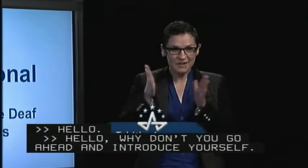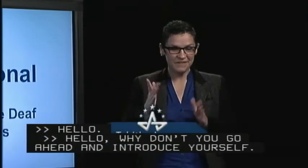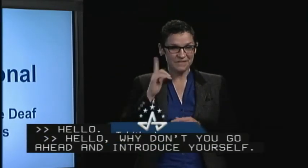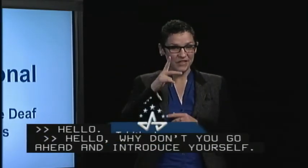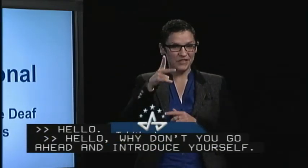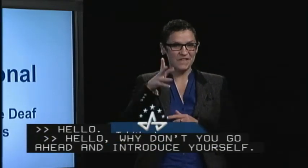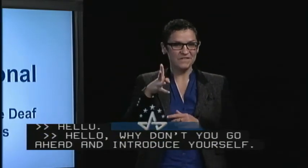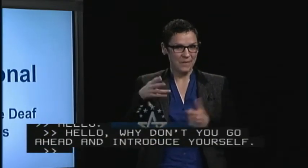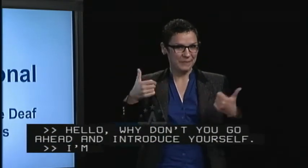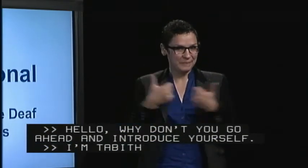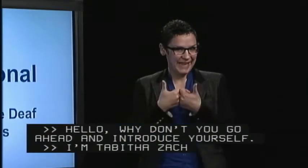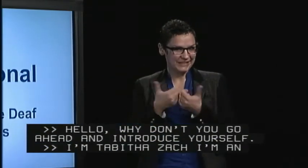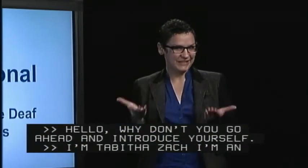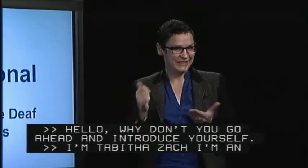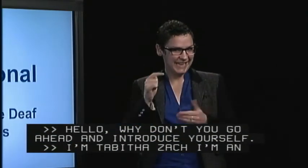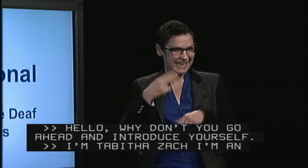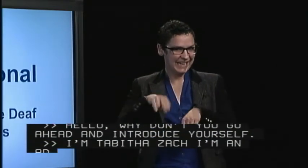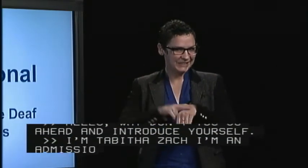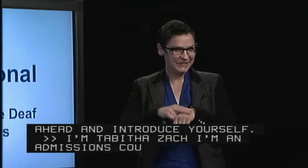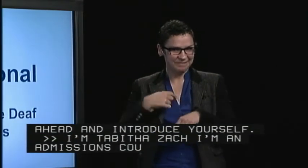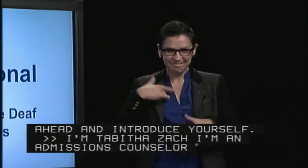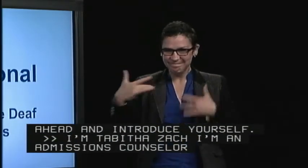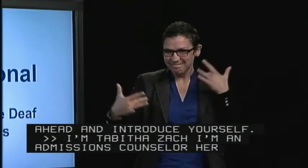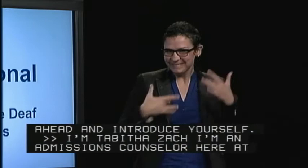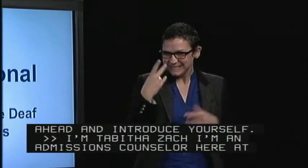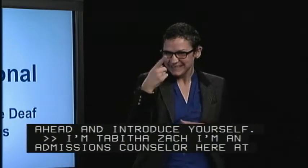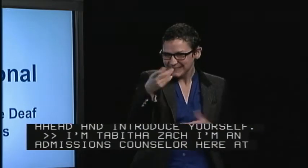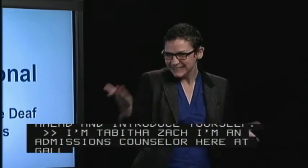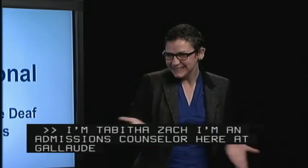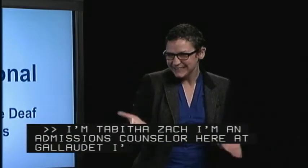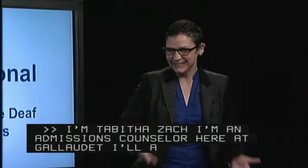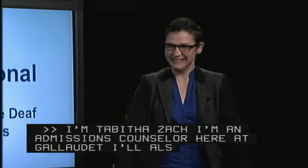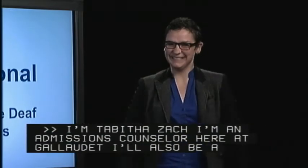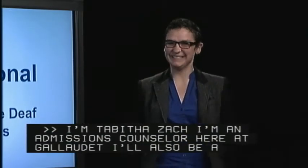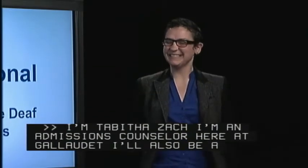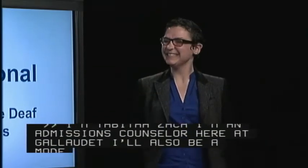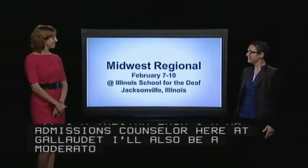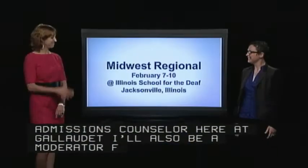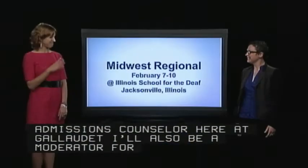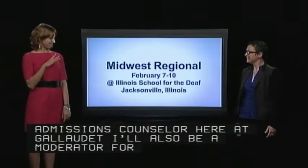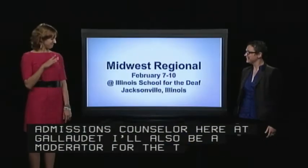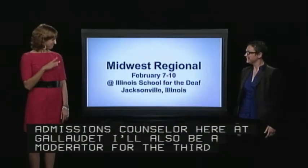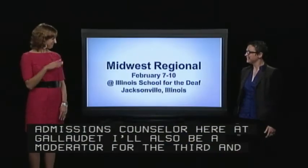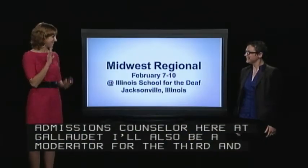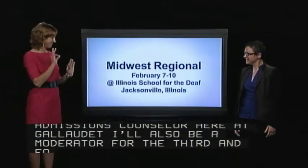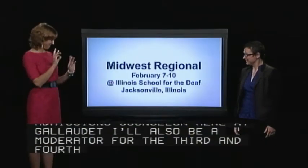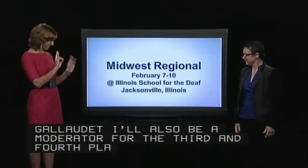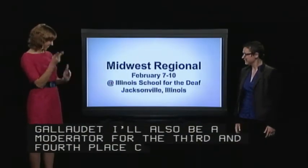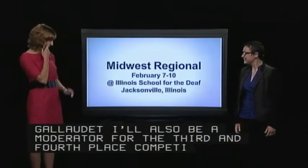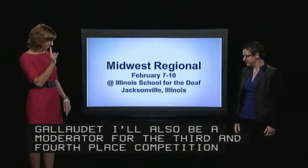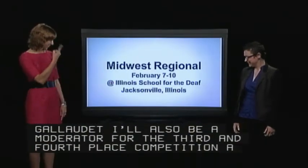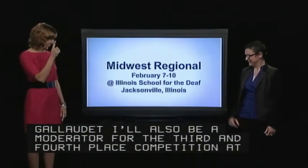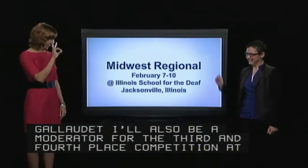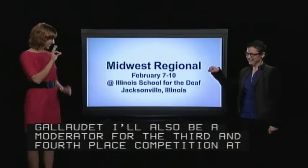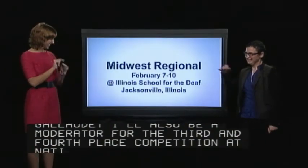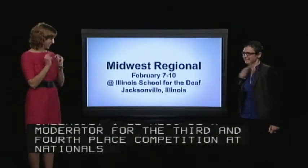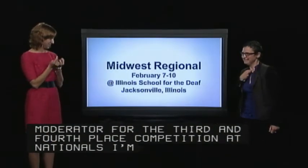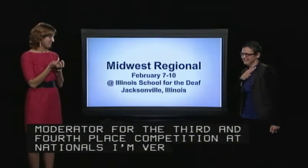be a moderator for the 3rd and 4th place competition at Nationals. I'm very excited to see you. Sounds great. Are you ready to see our first